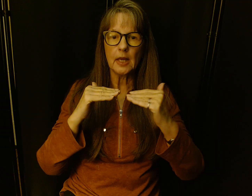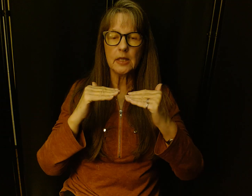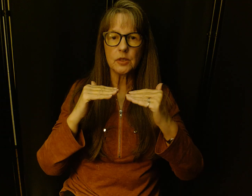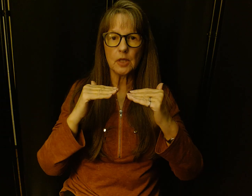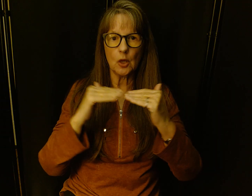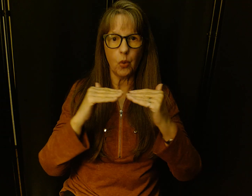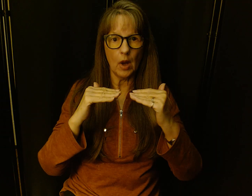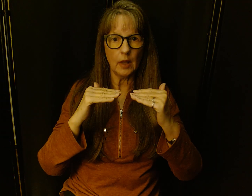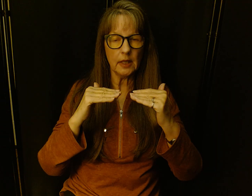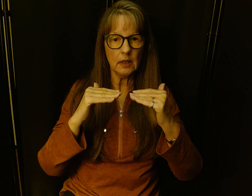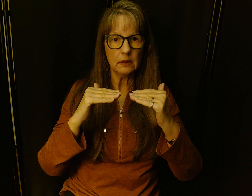is equality,